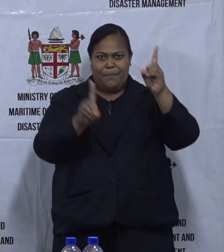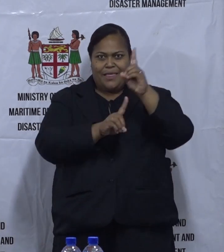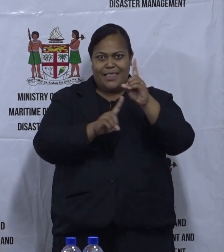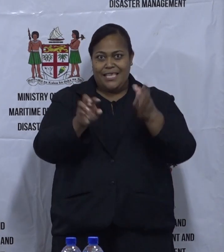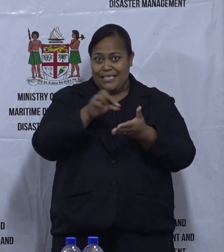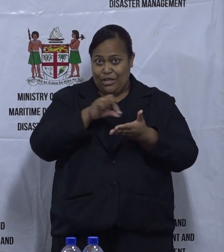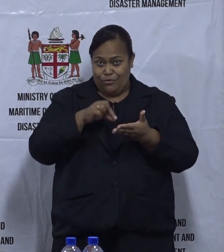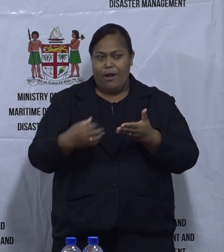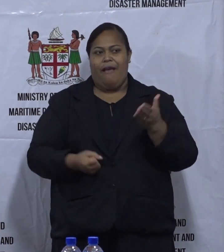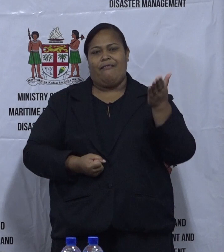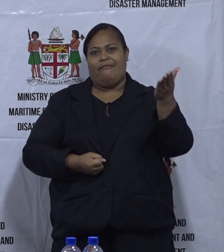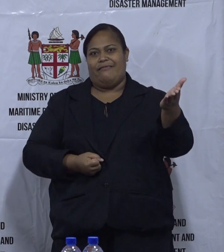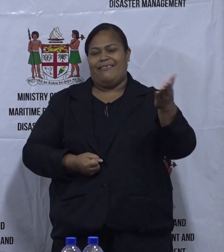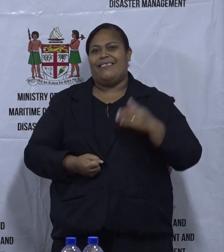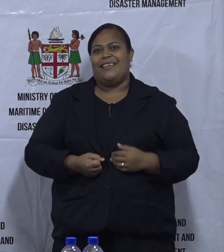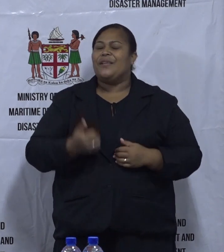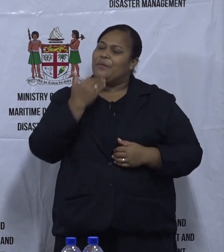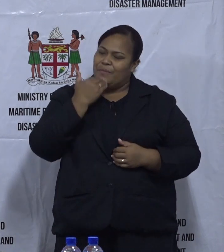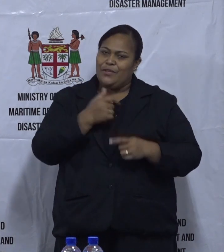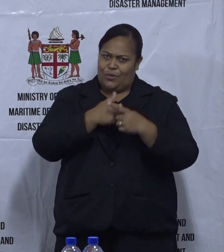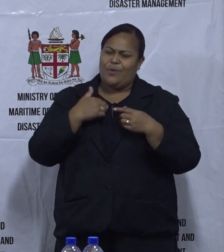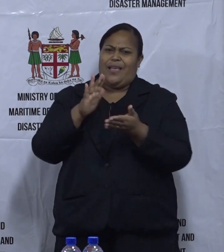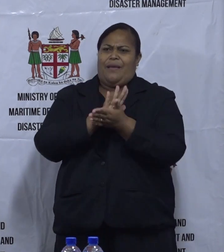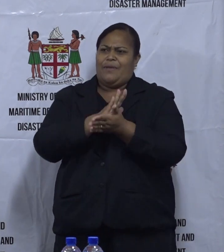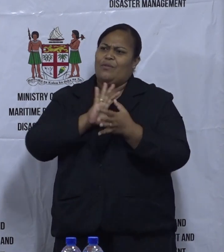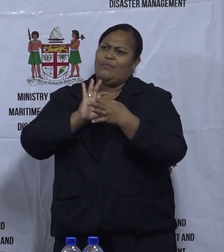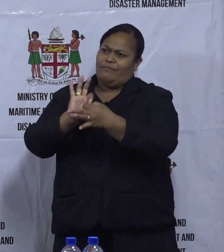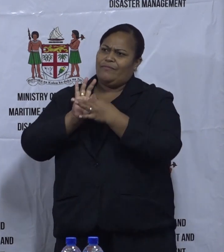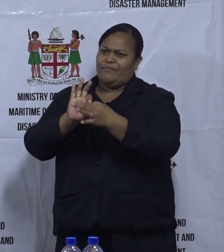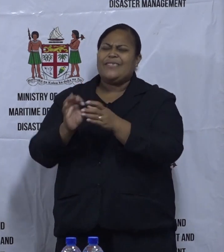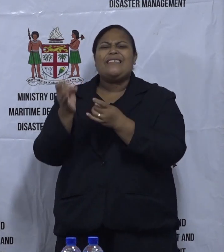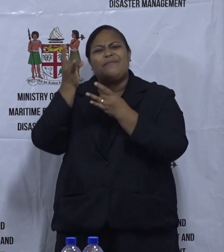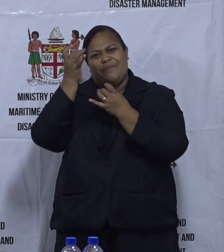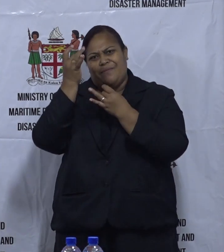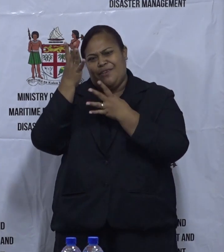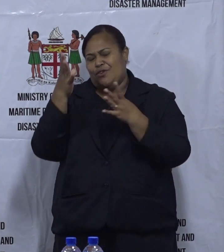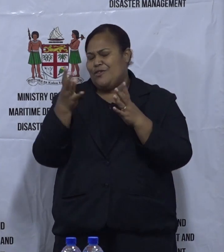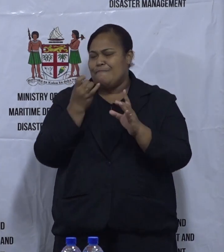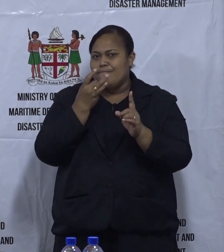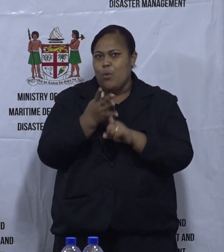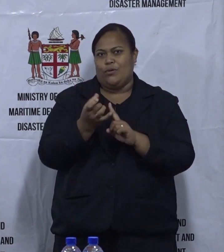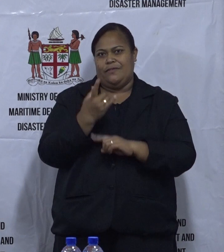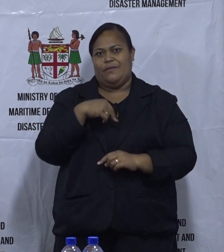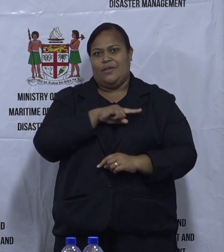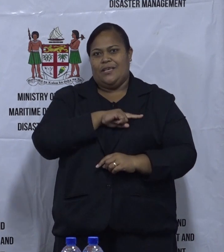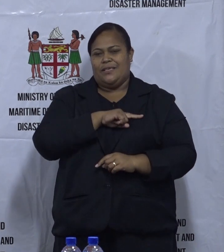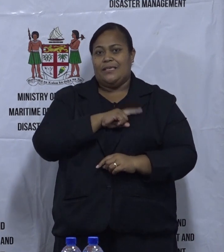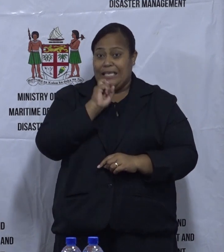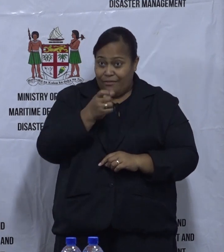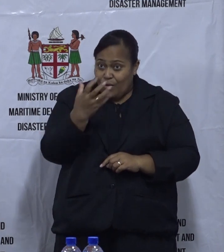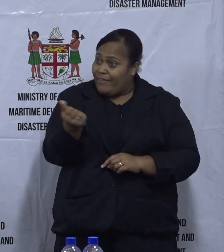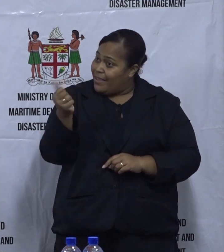happy to work with you in that, and of course the sharing of information is very, very critical for all of us as well. So if you have any